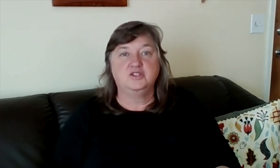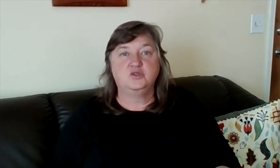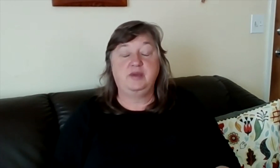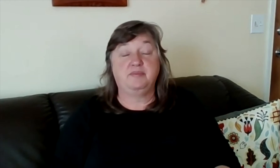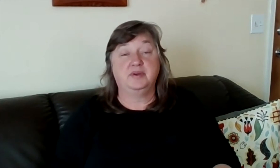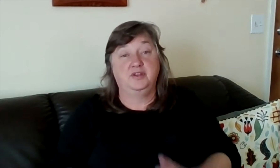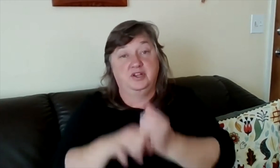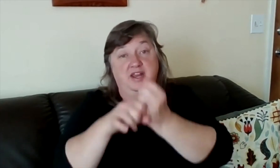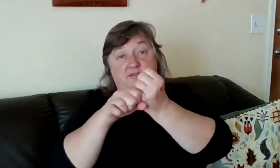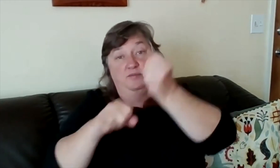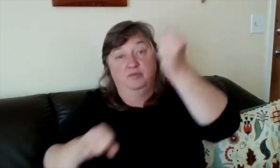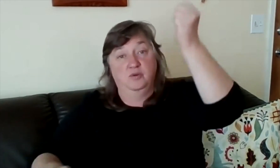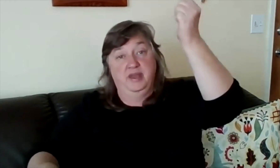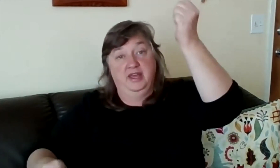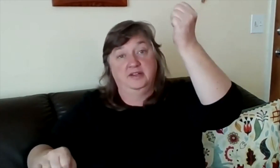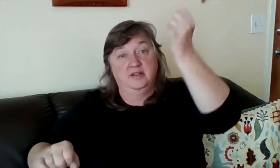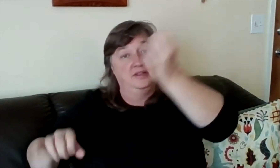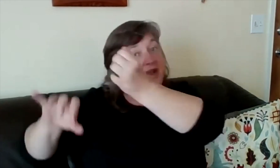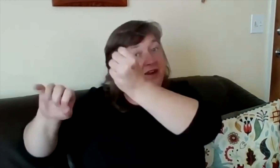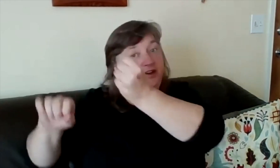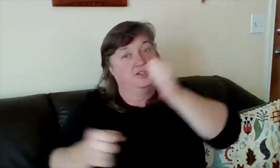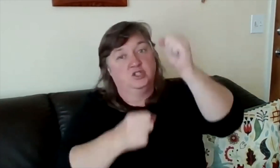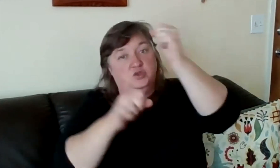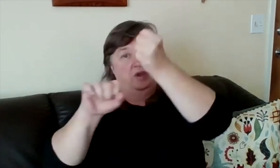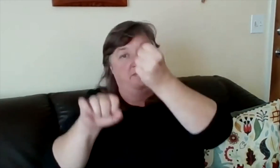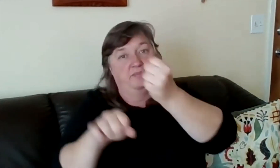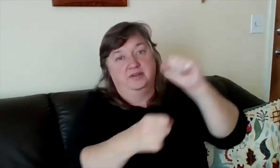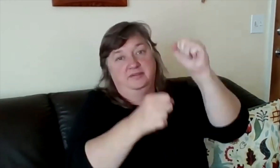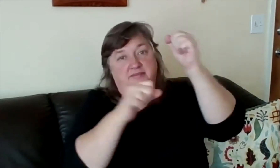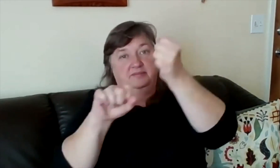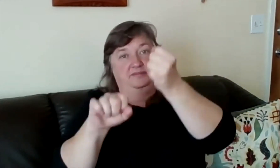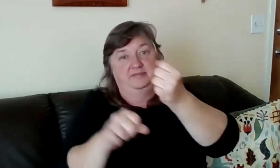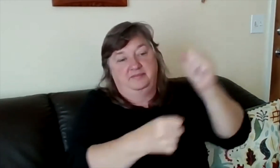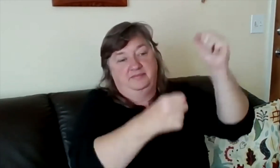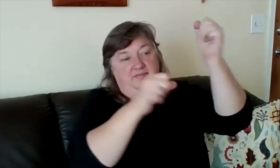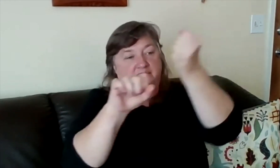Sweep. You're going to have a broom handle and you're going to sweep.